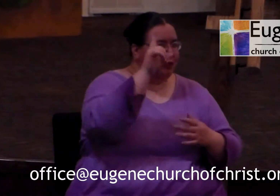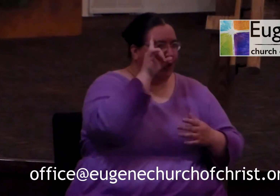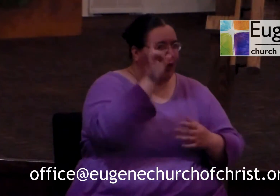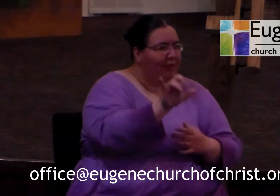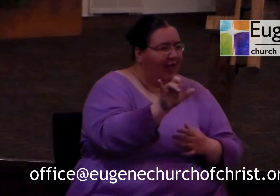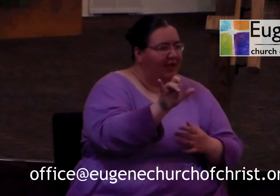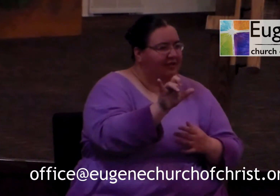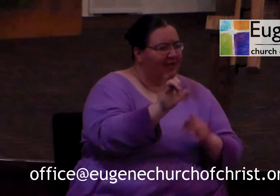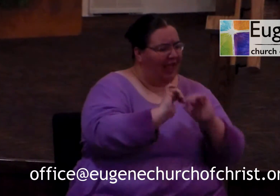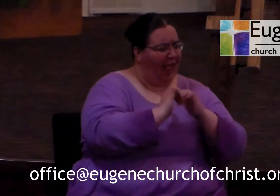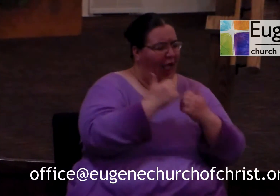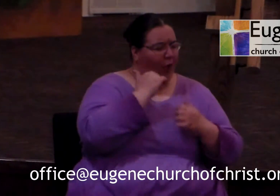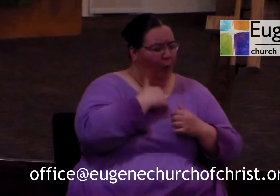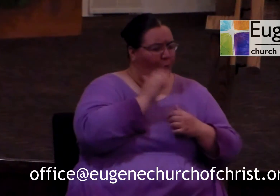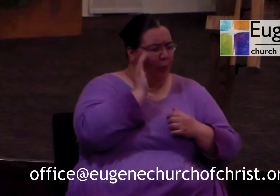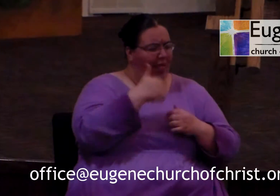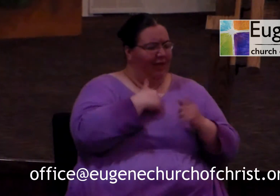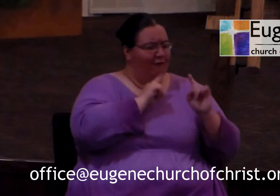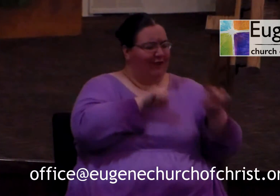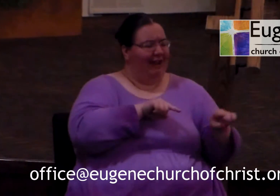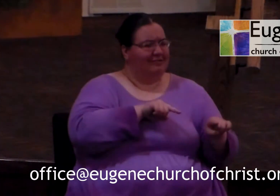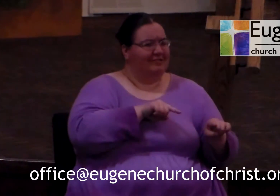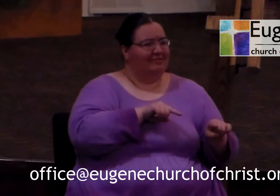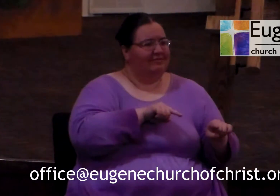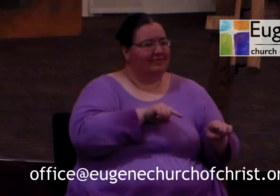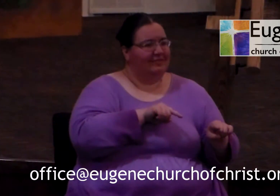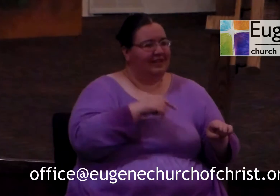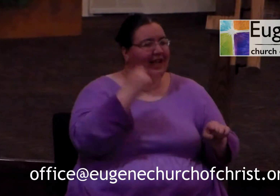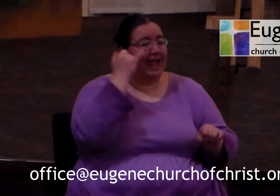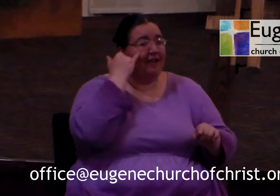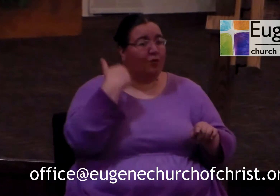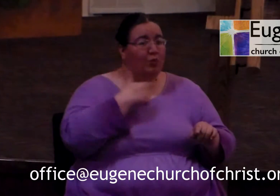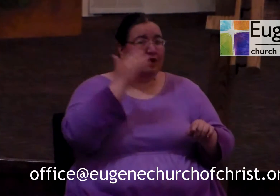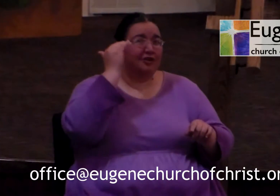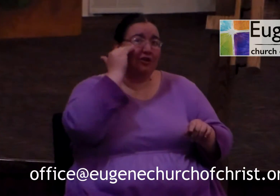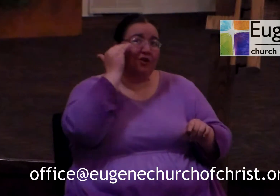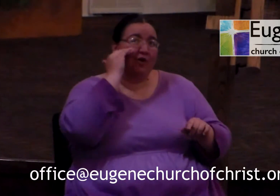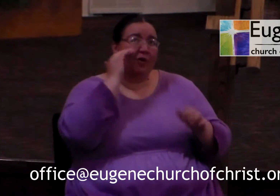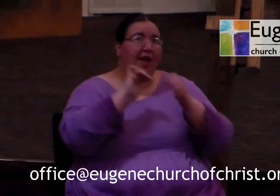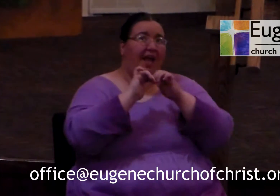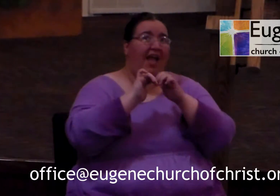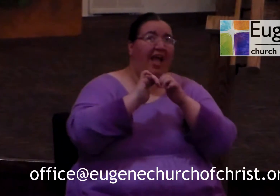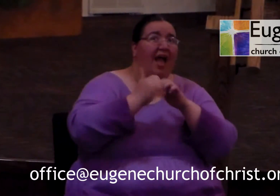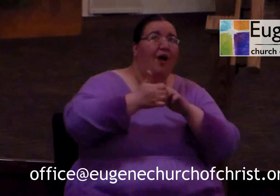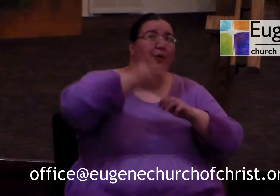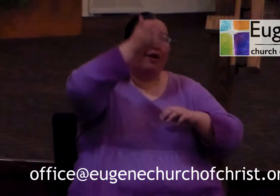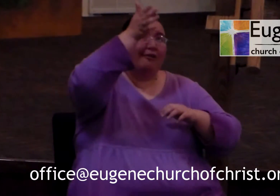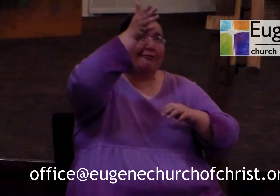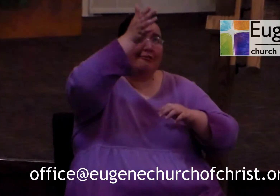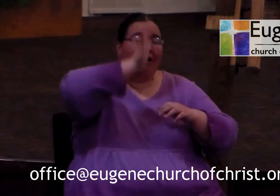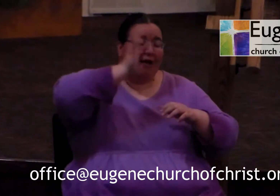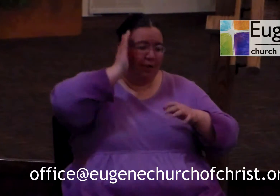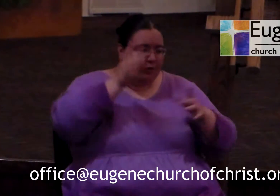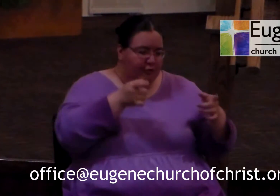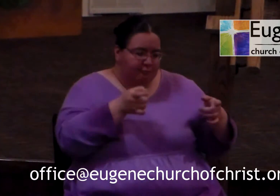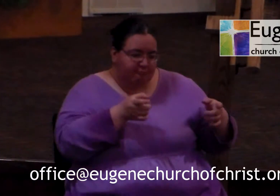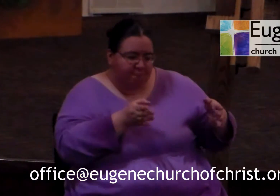If we knew that the way God was going to allow our lives to be steered would lead in one way or another, would we try to do things to